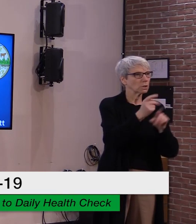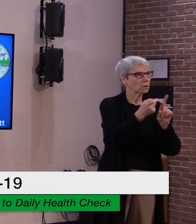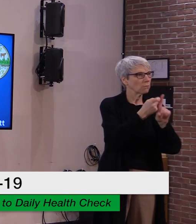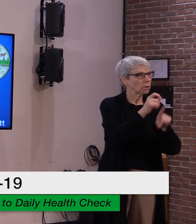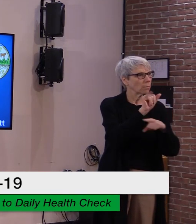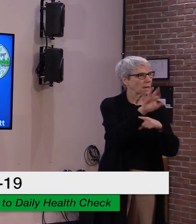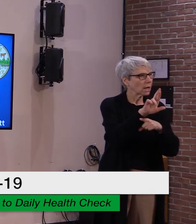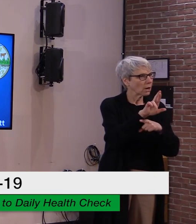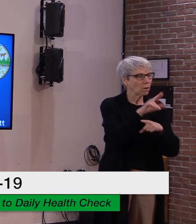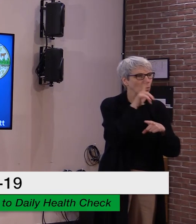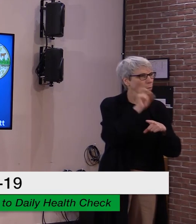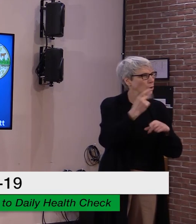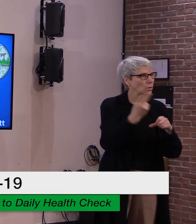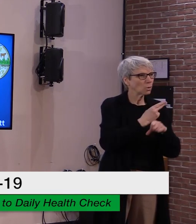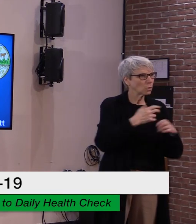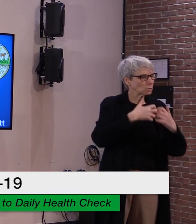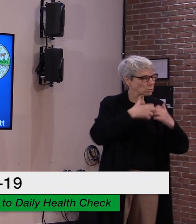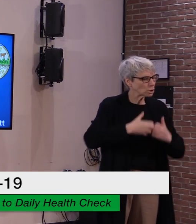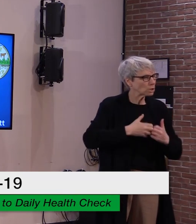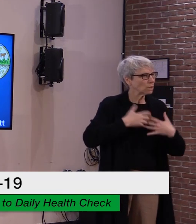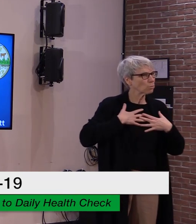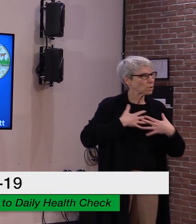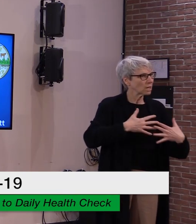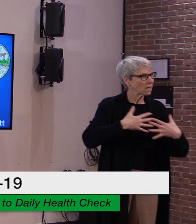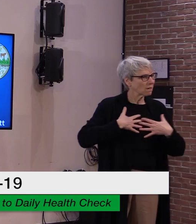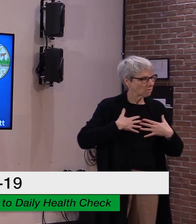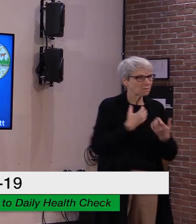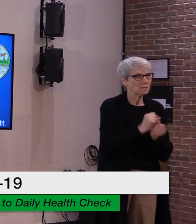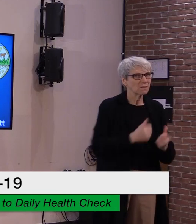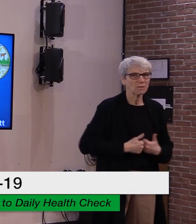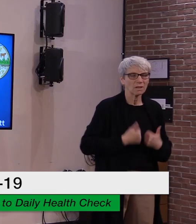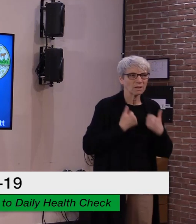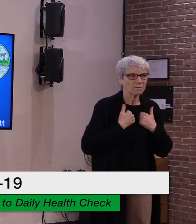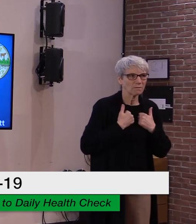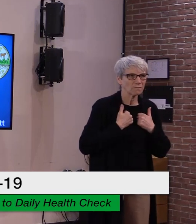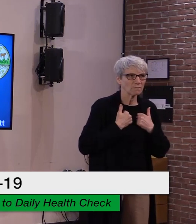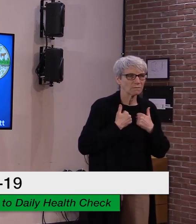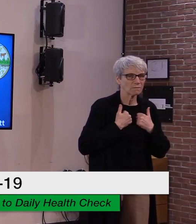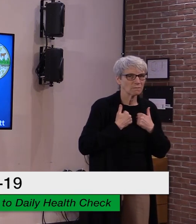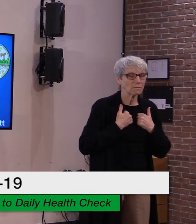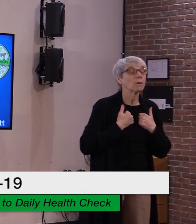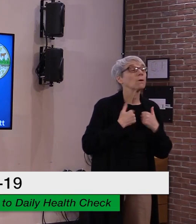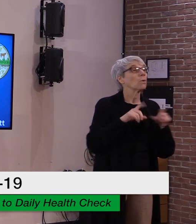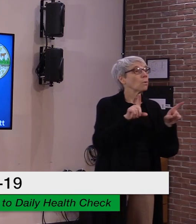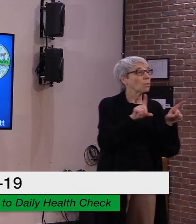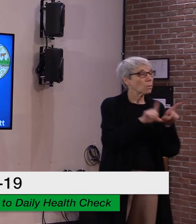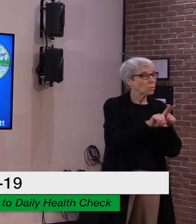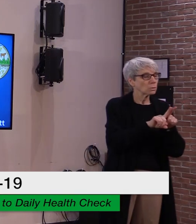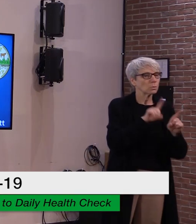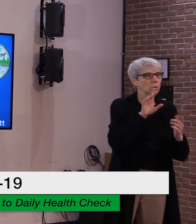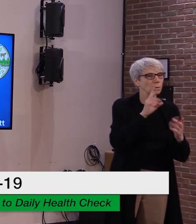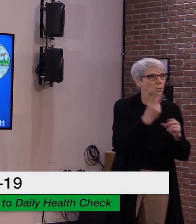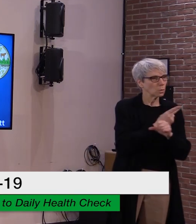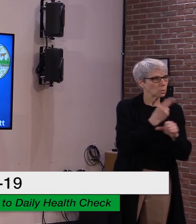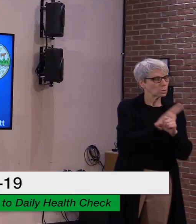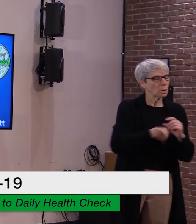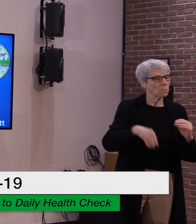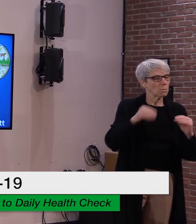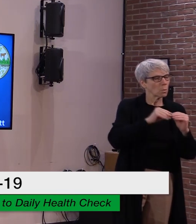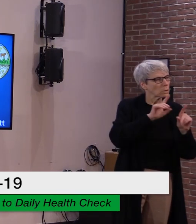there are new developments around medications for patients both in the hospital and prior to possible